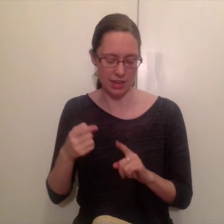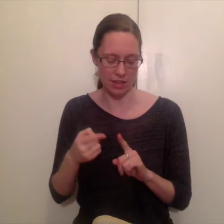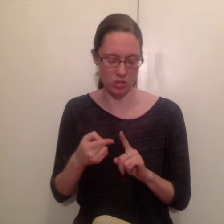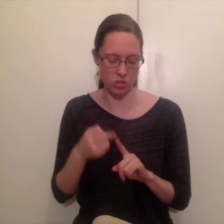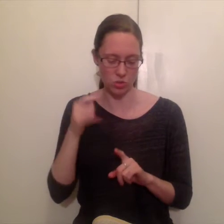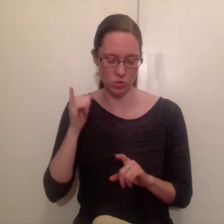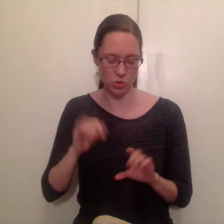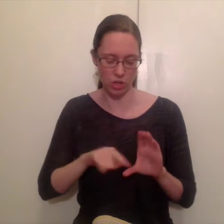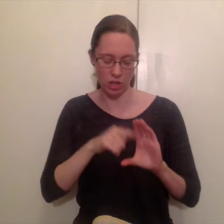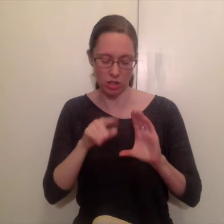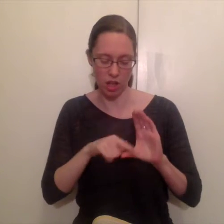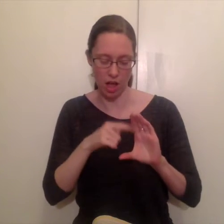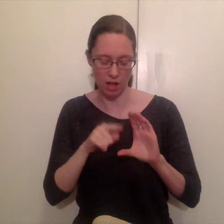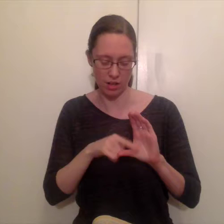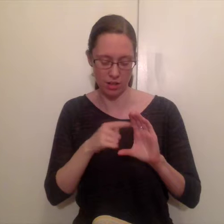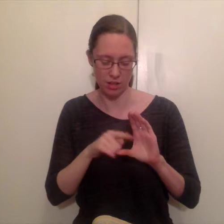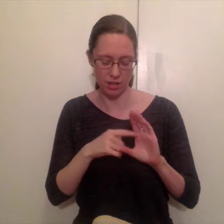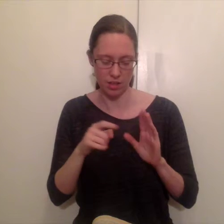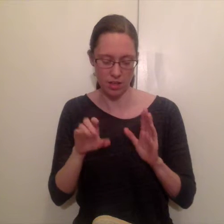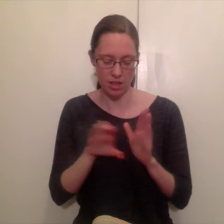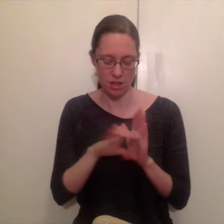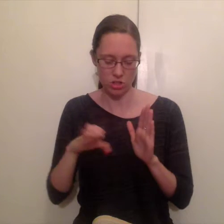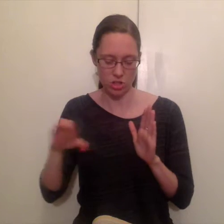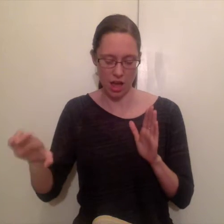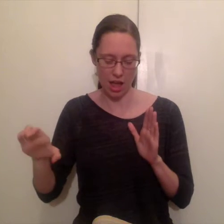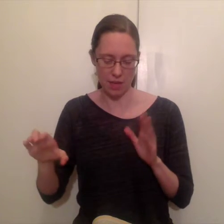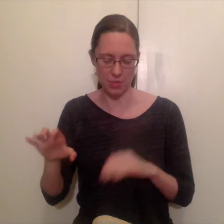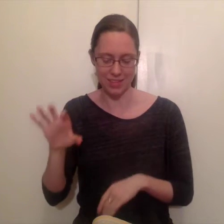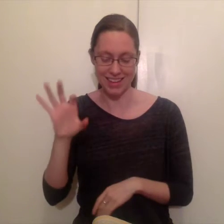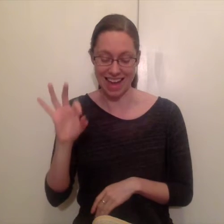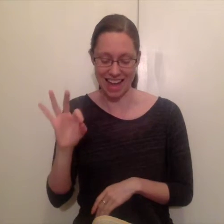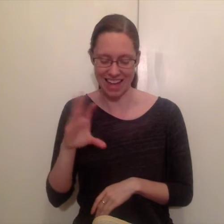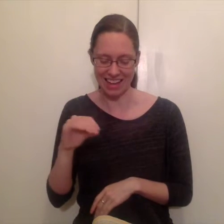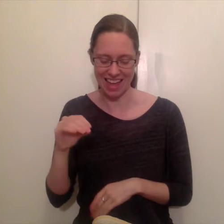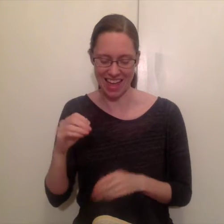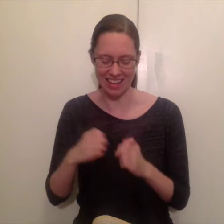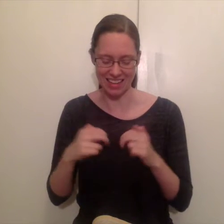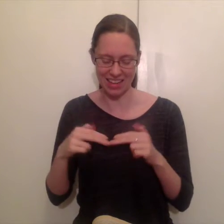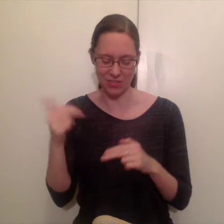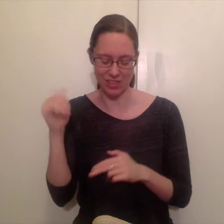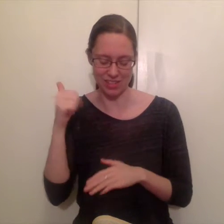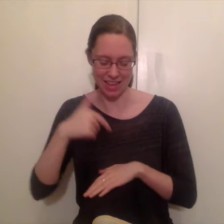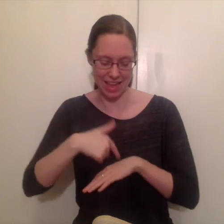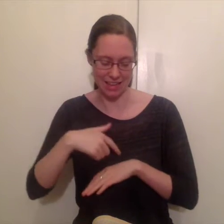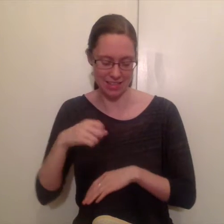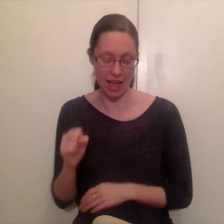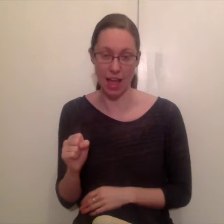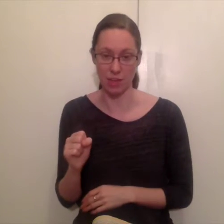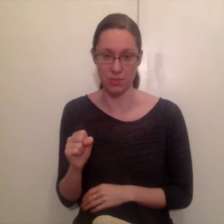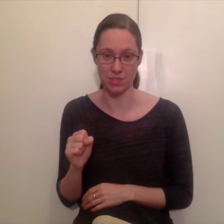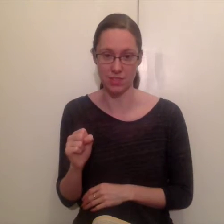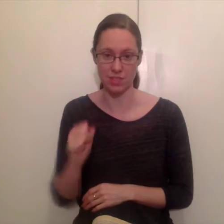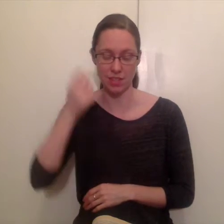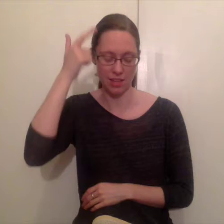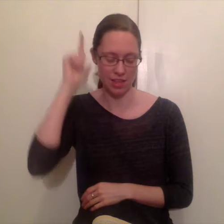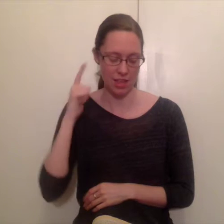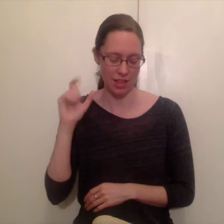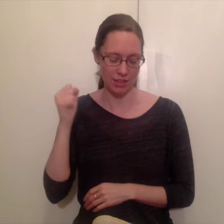listening to the clock chime 9 and even 10 times.